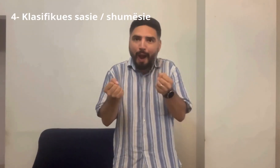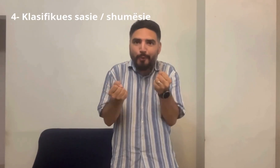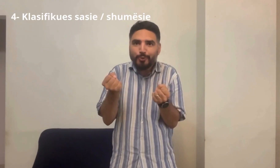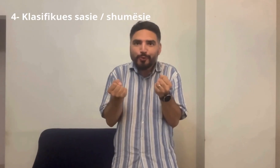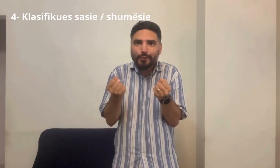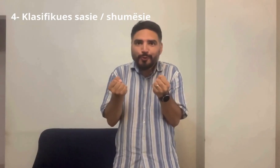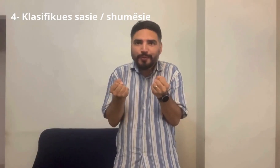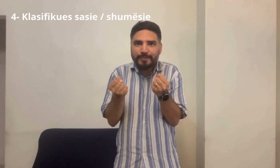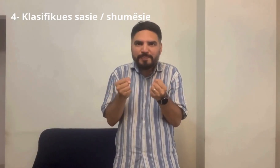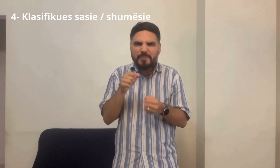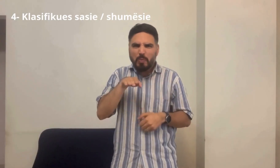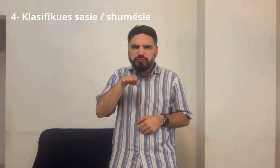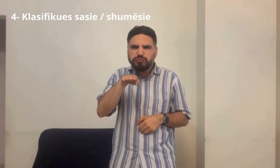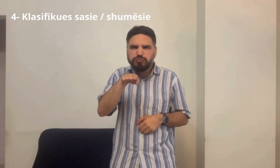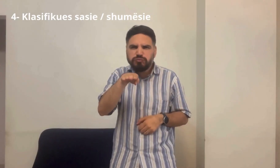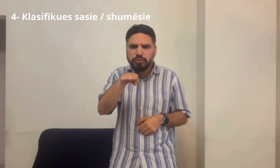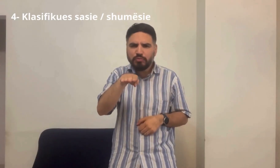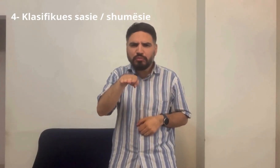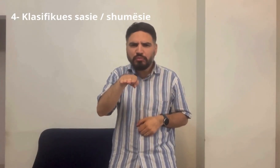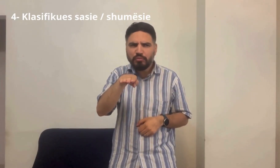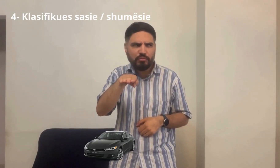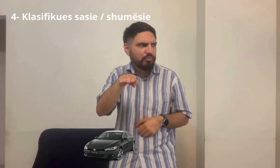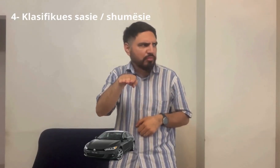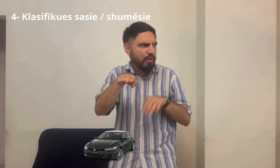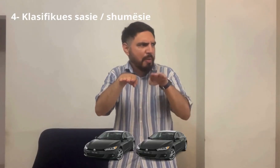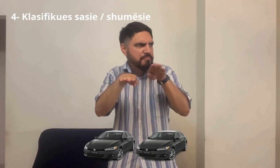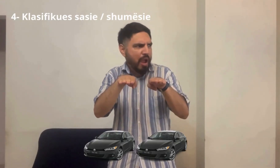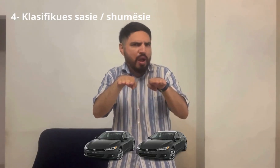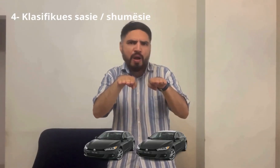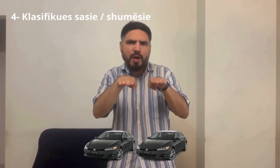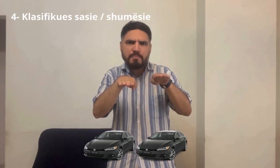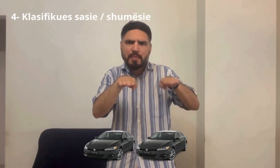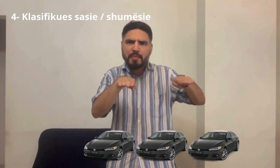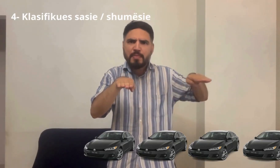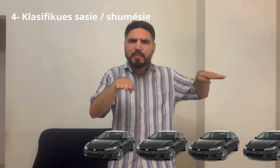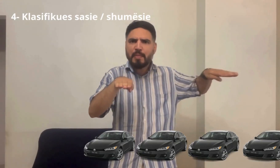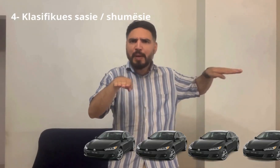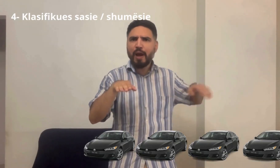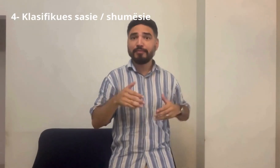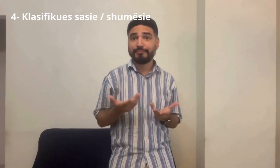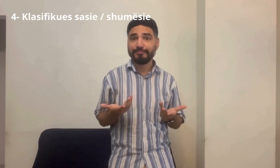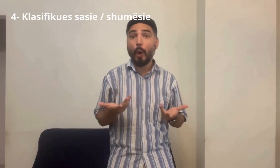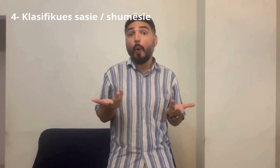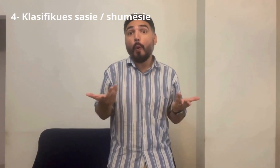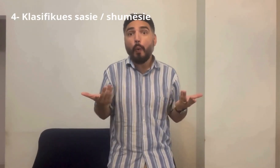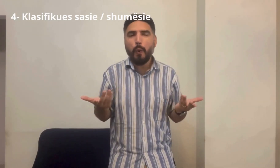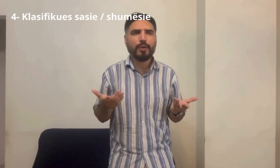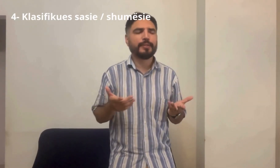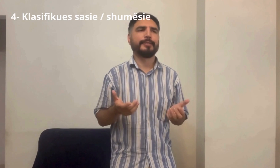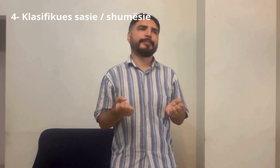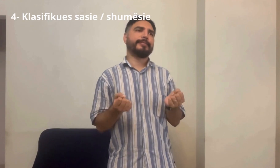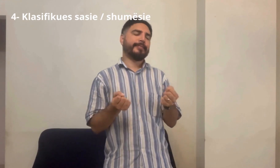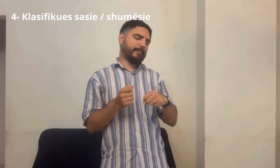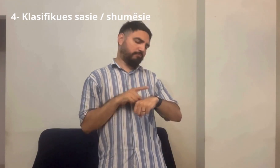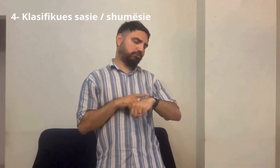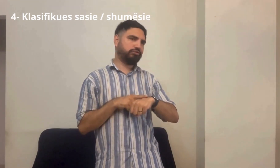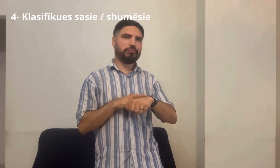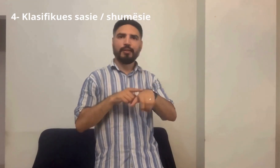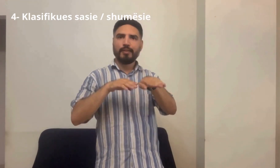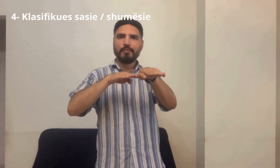For vehicles, if I want to show there are several, I repeat the hand movement. To indicate traffic, I use the sign